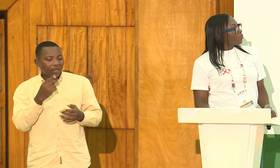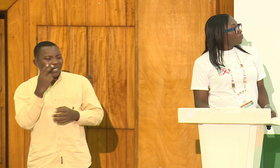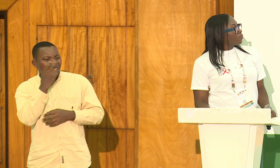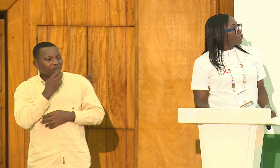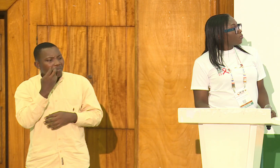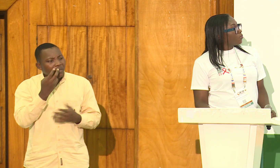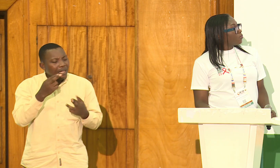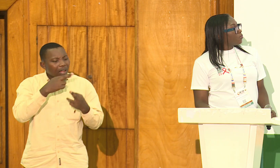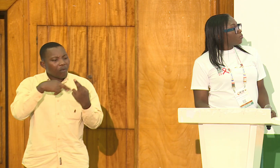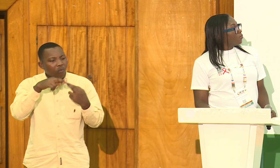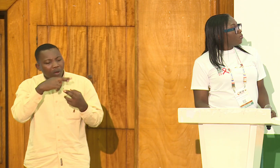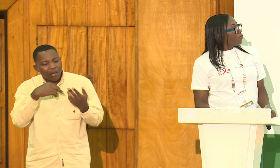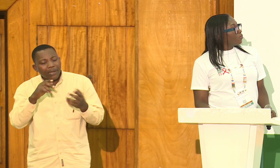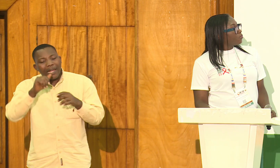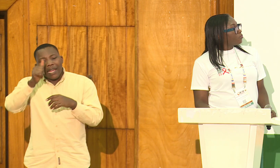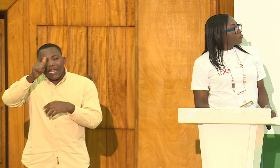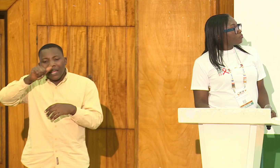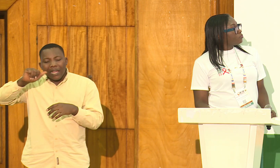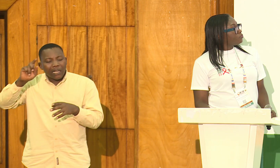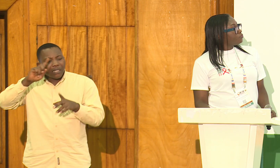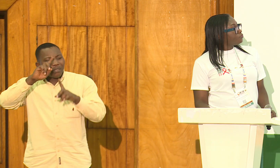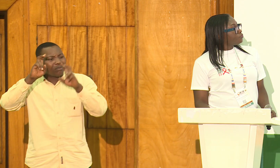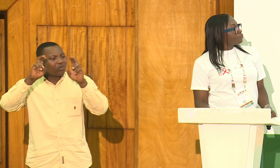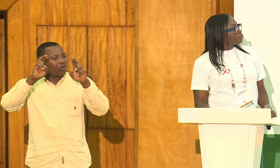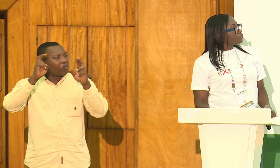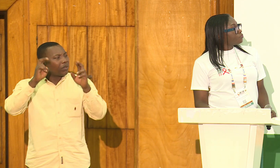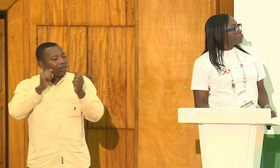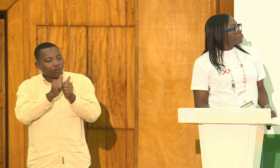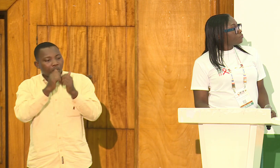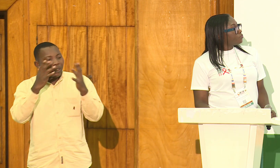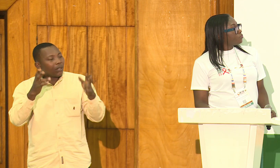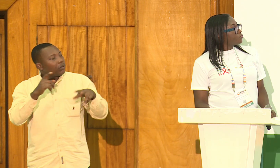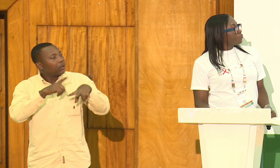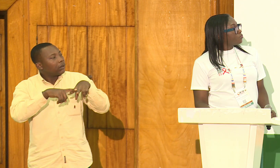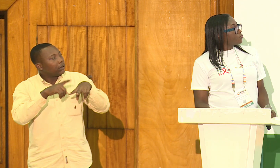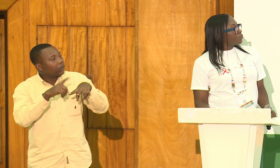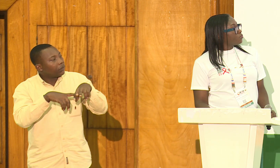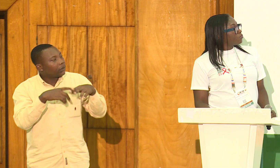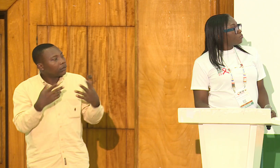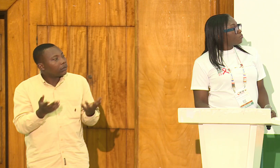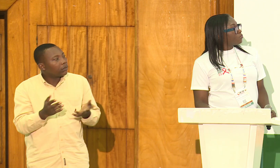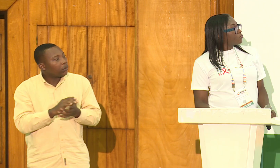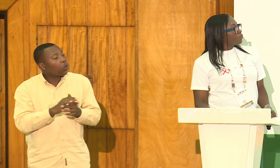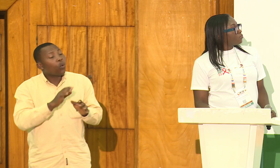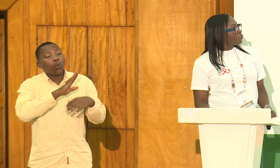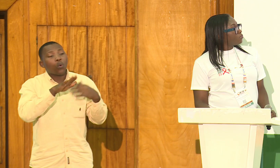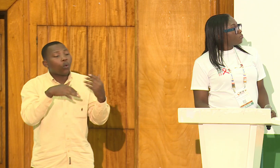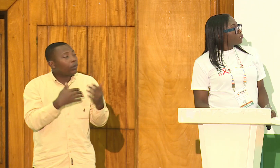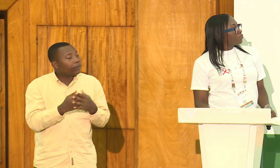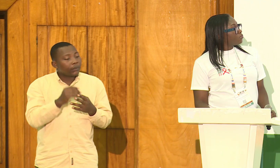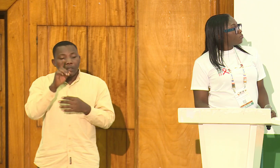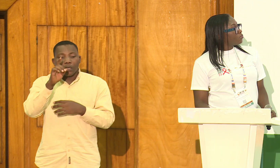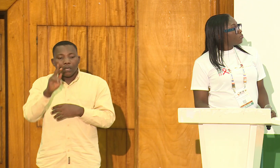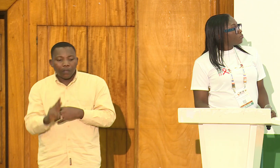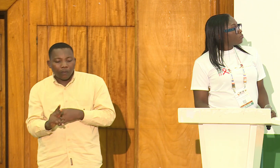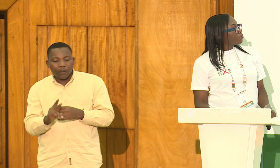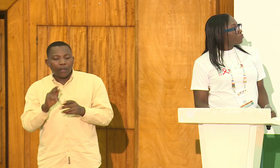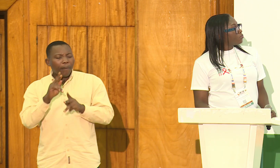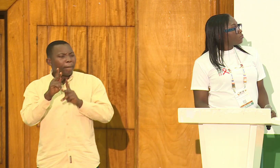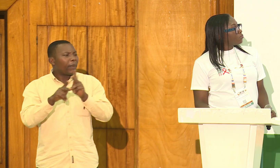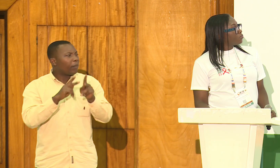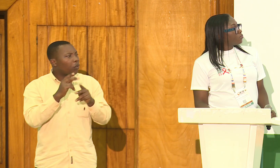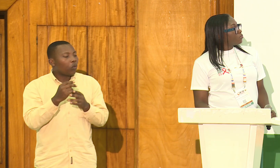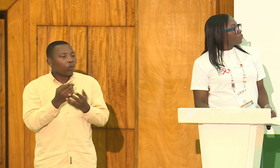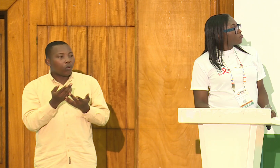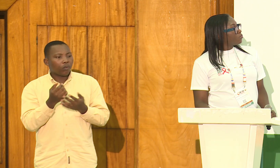was telling you that over half of these people are unsuppressed or they don't have access, it would be quite